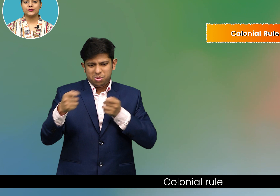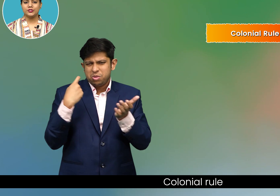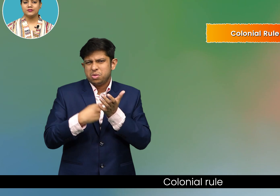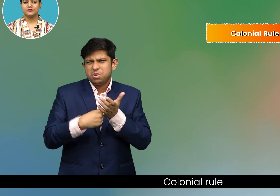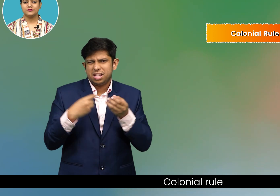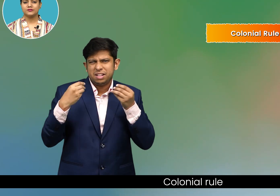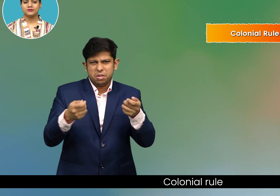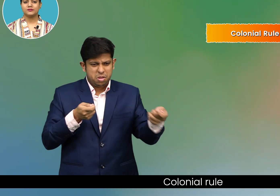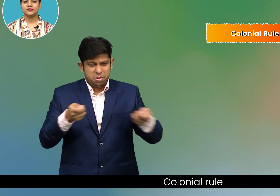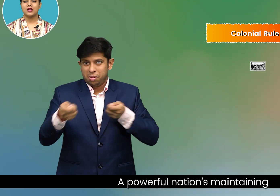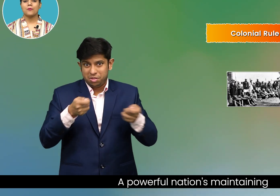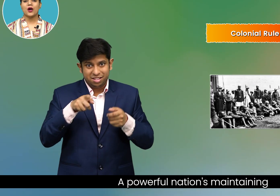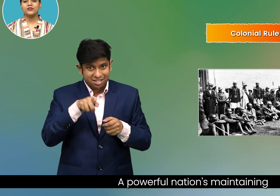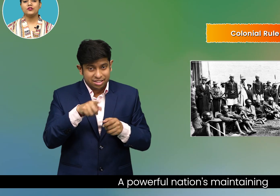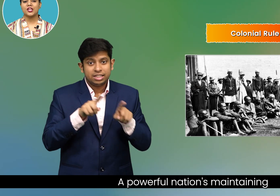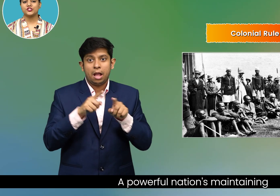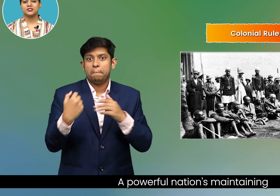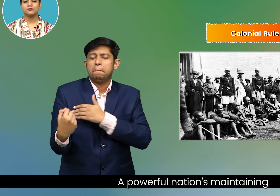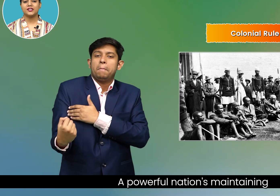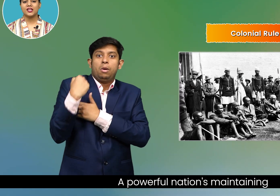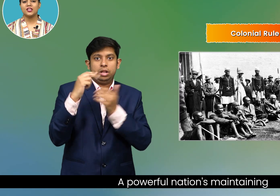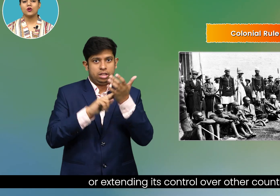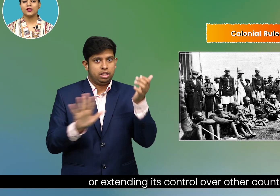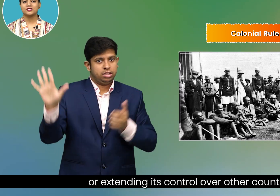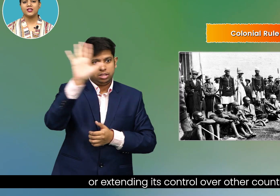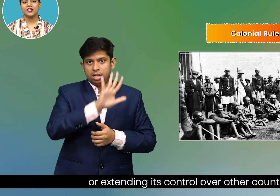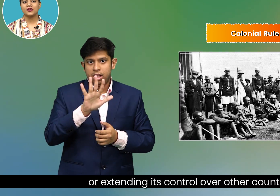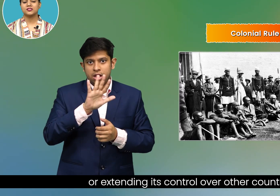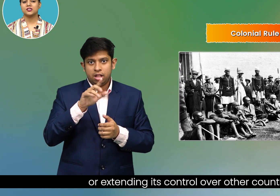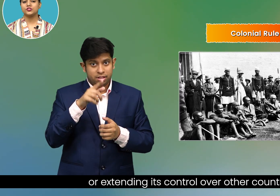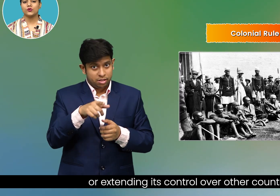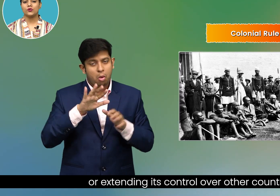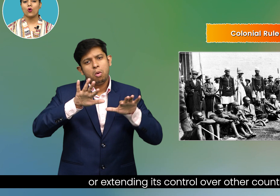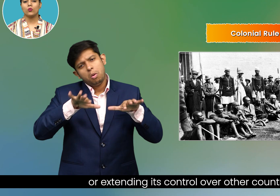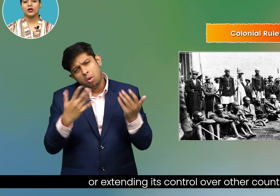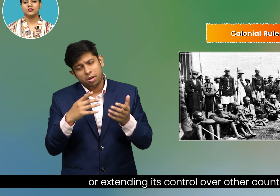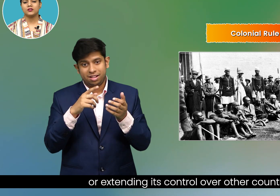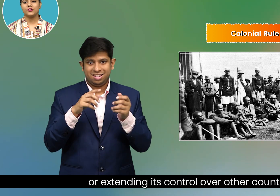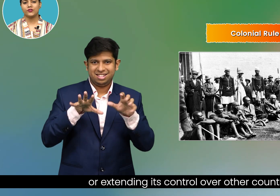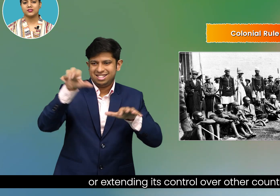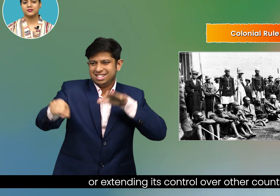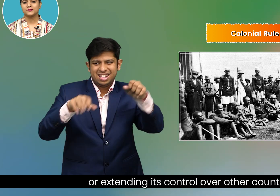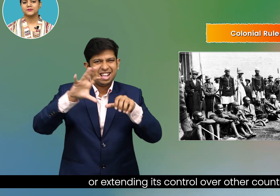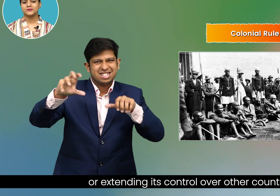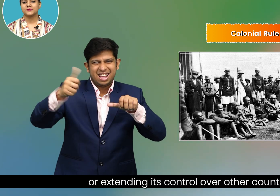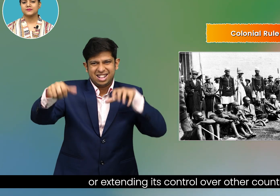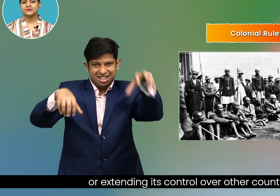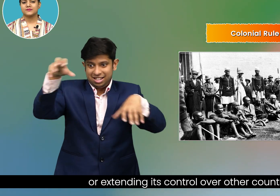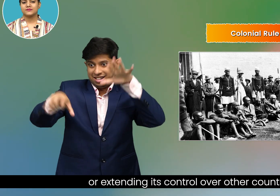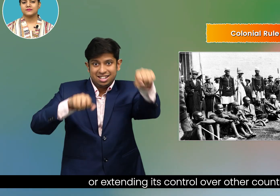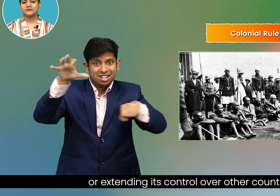Colonial rule. A powerful nations maintaining or extending its control over other countries.